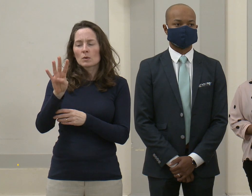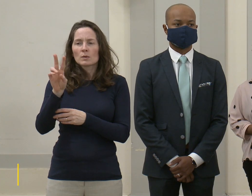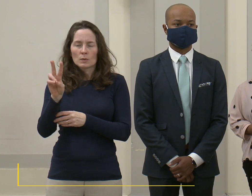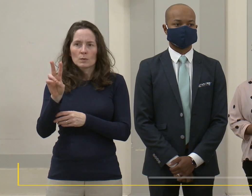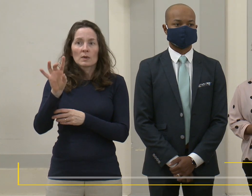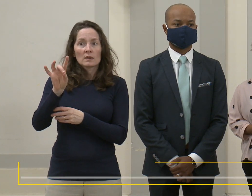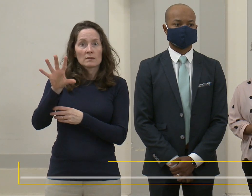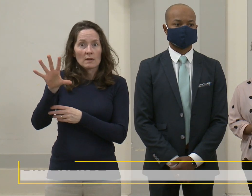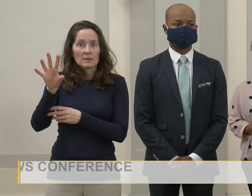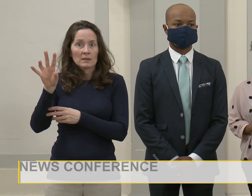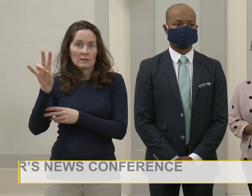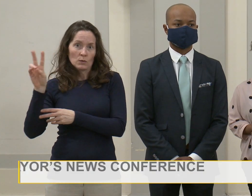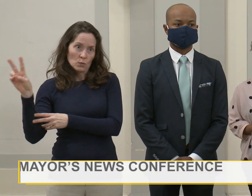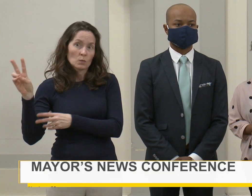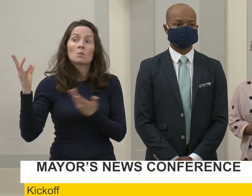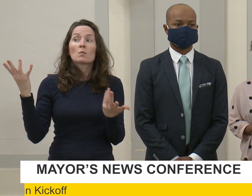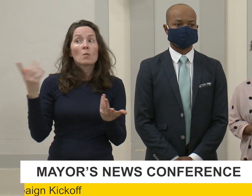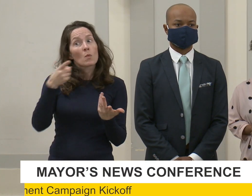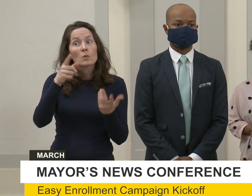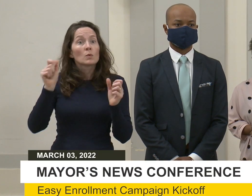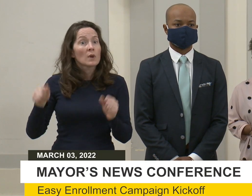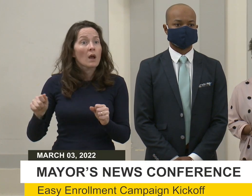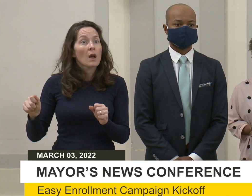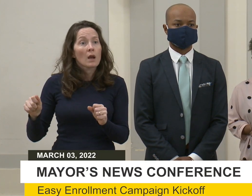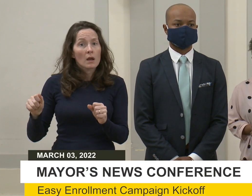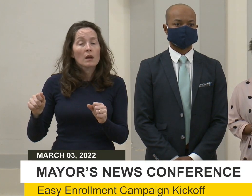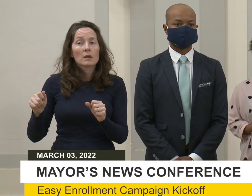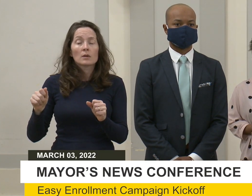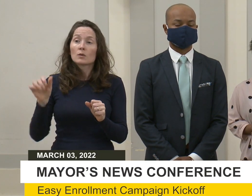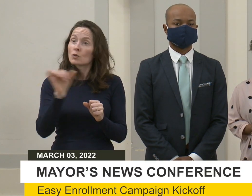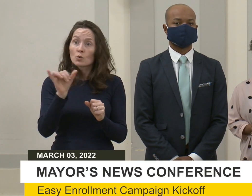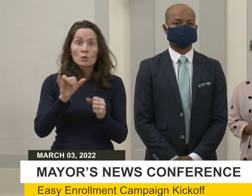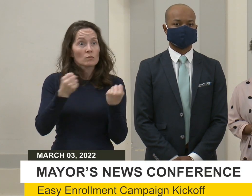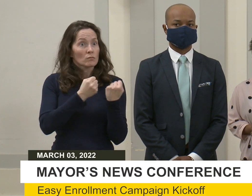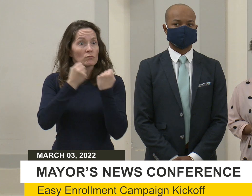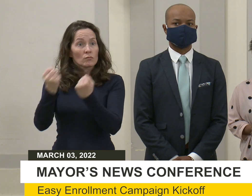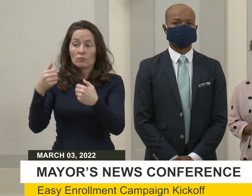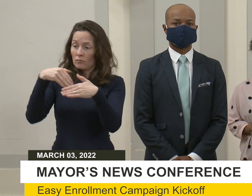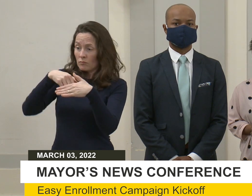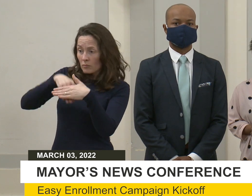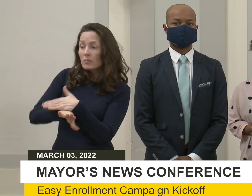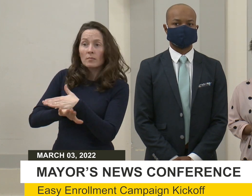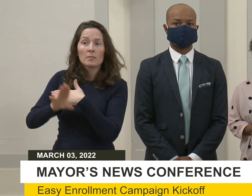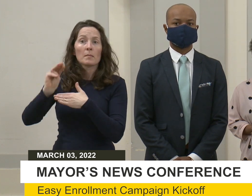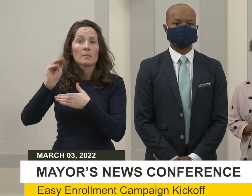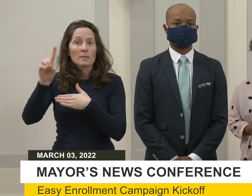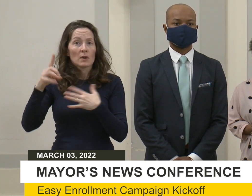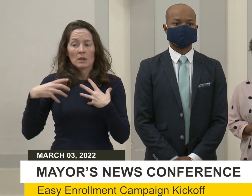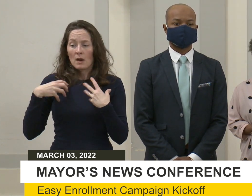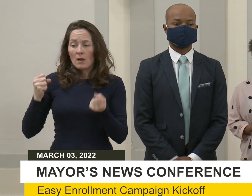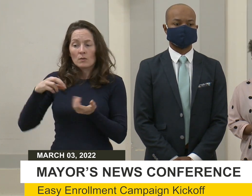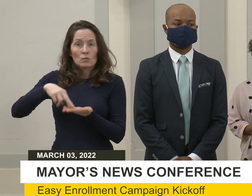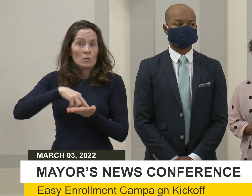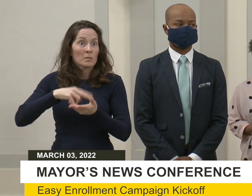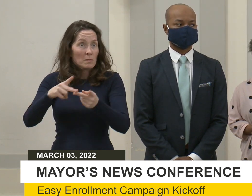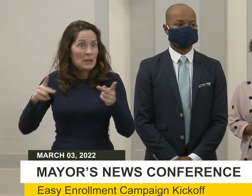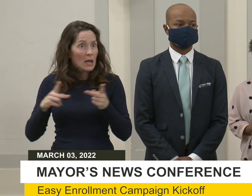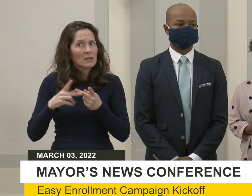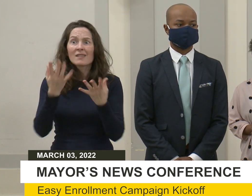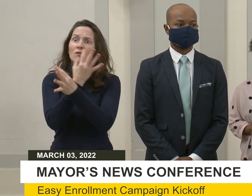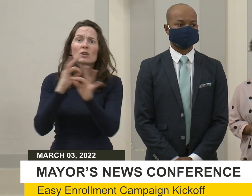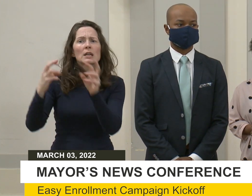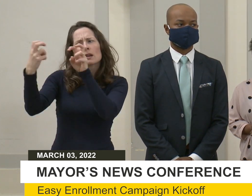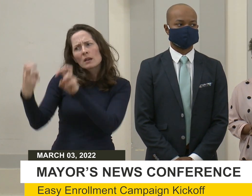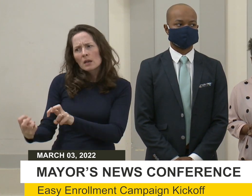1-855-642-8572. Or lastly, you can visit one of the Maryland Health Connection's enrollment locations where you can receive free help from an expert. So again, thank